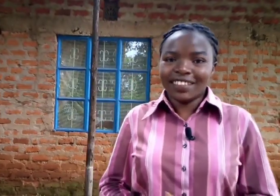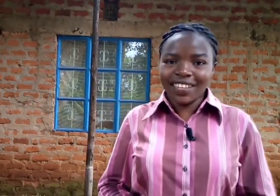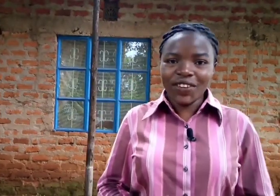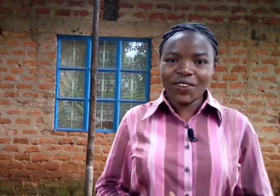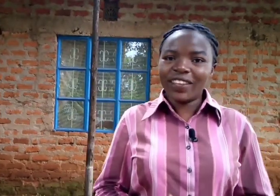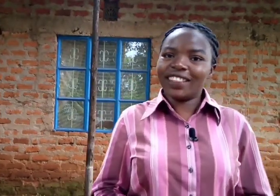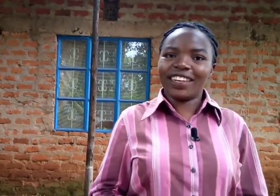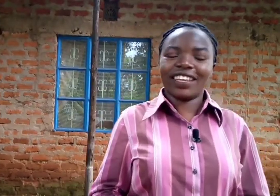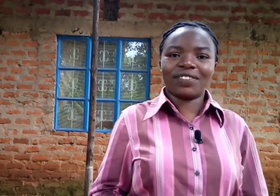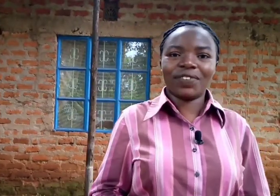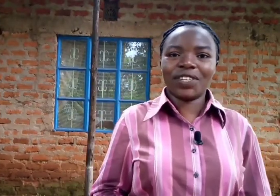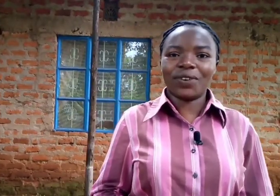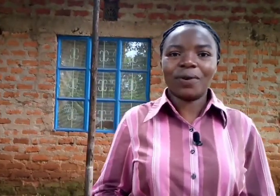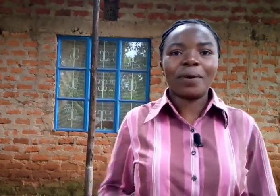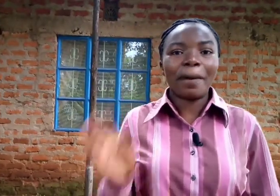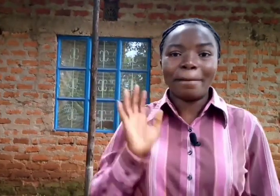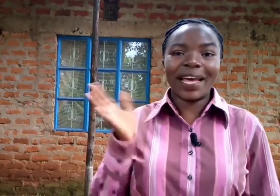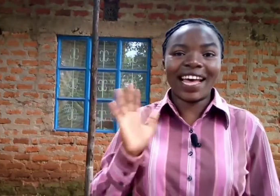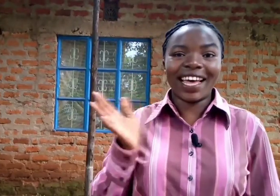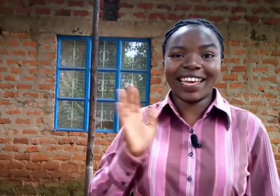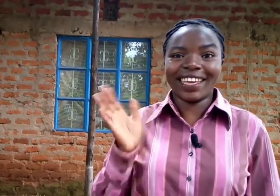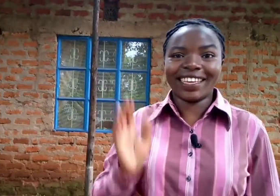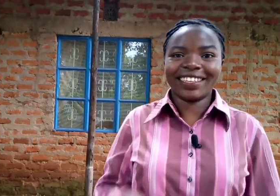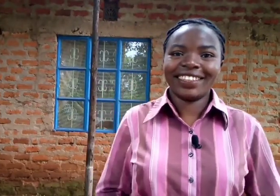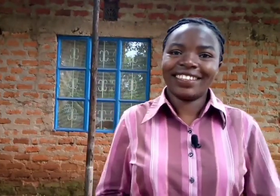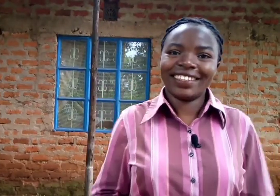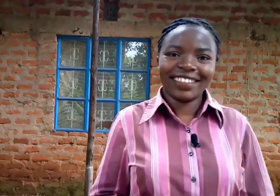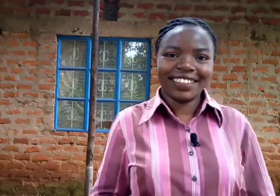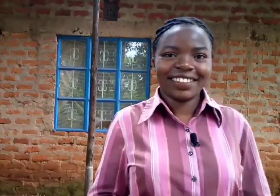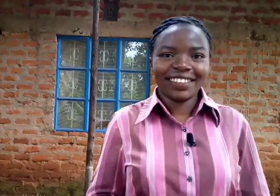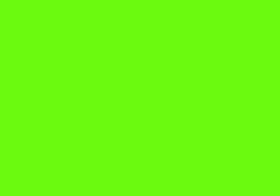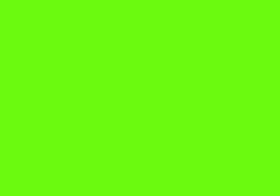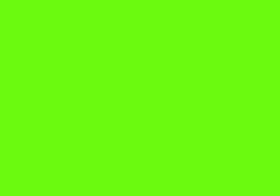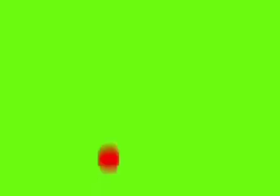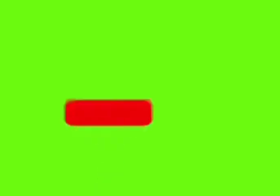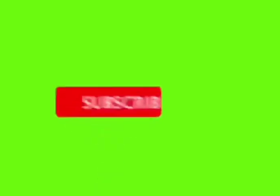See you in the next video. Bye. Bye. Bye. Bye.